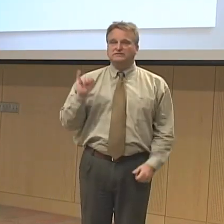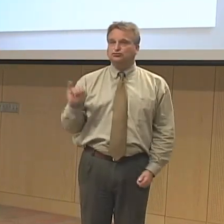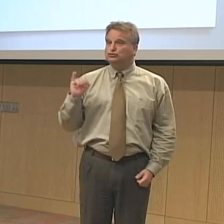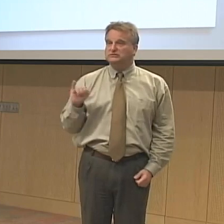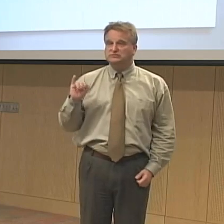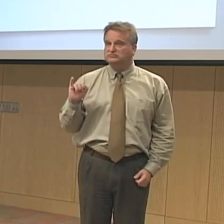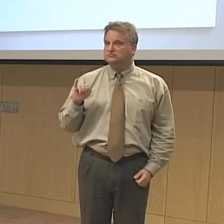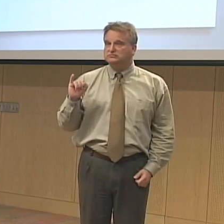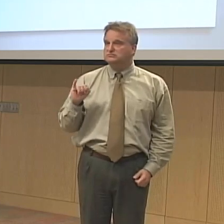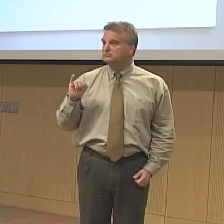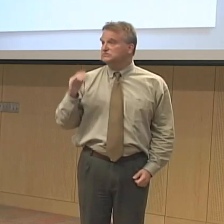life insurance.